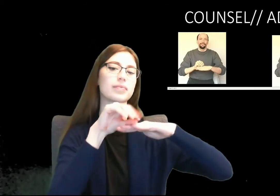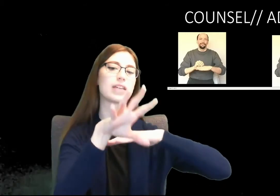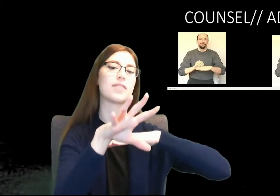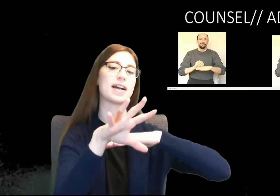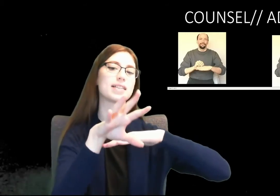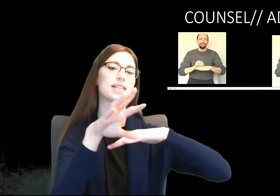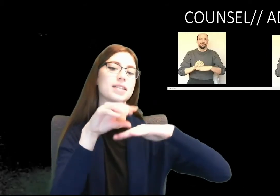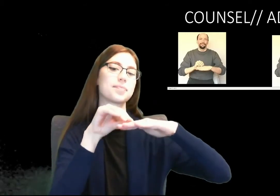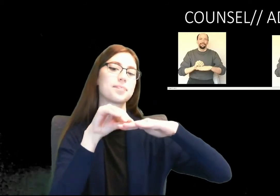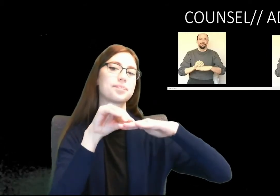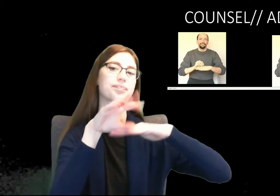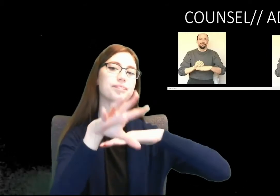Advise.